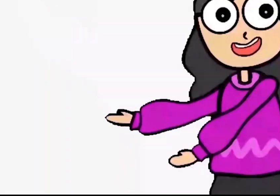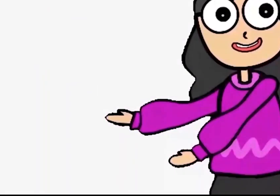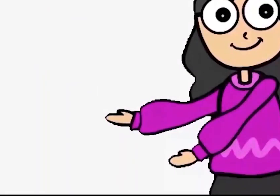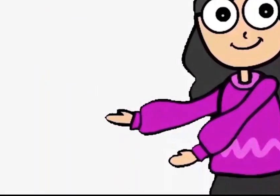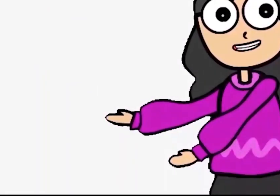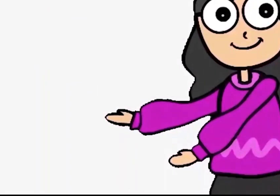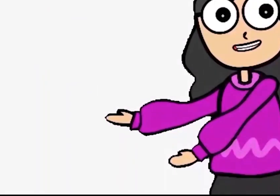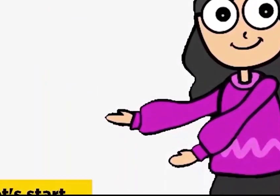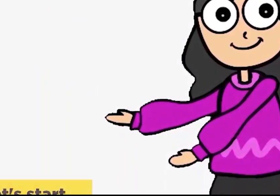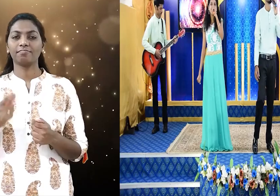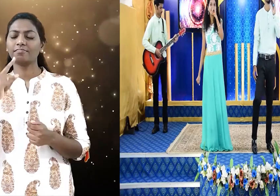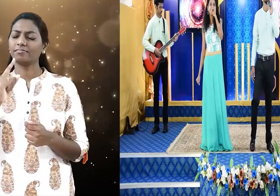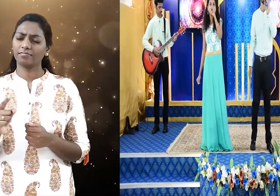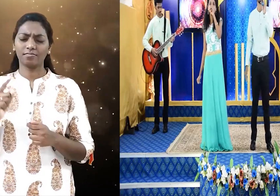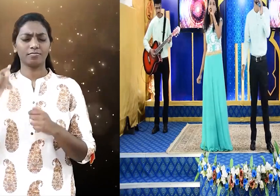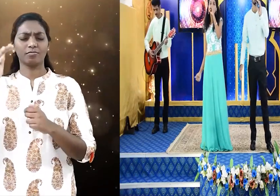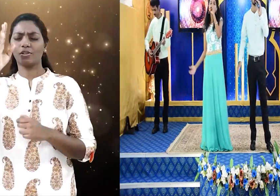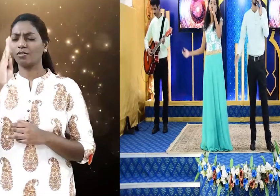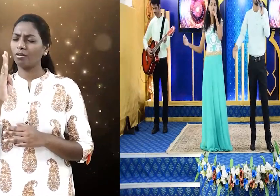on, let's begin.